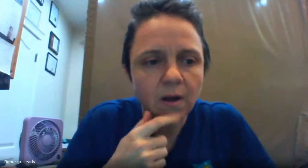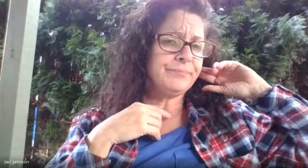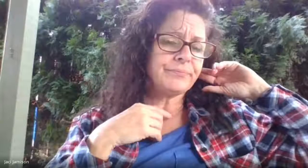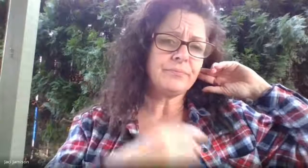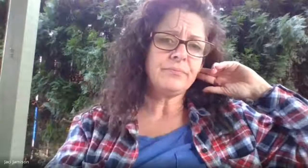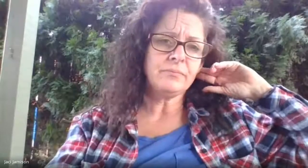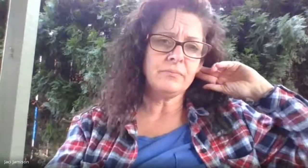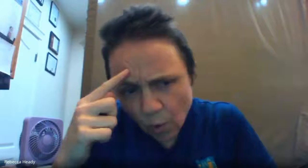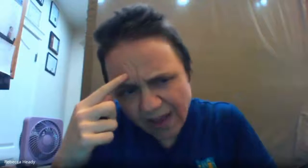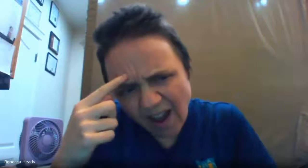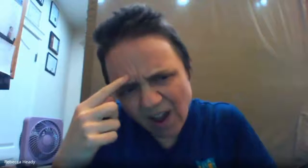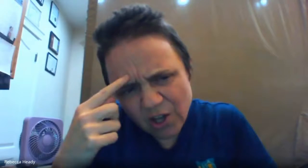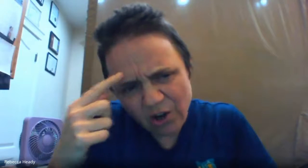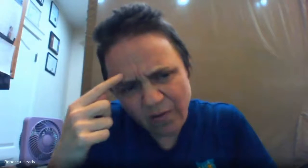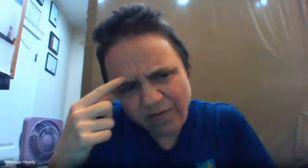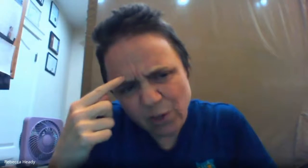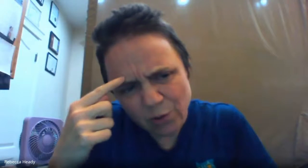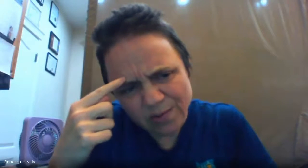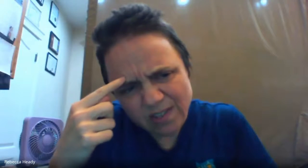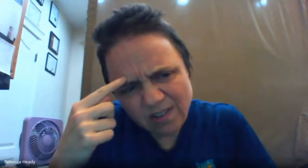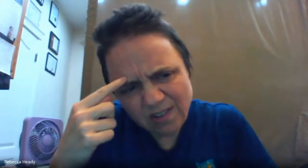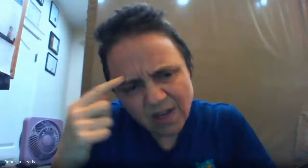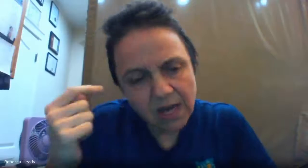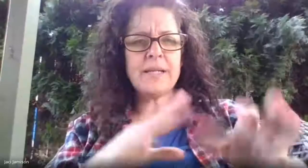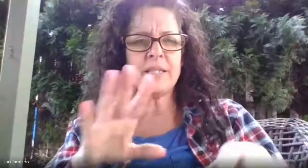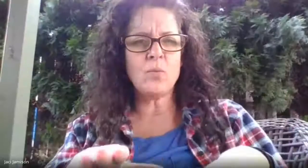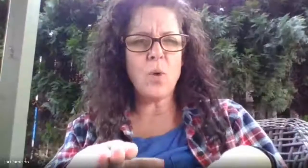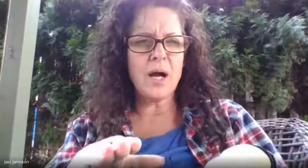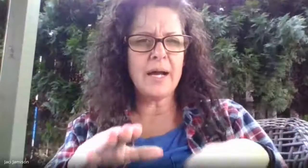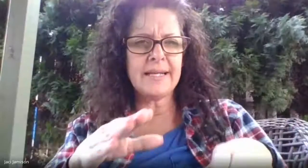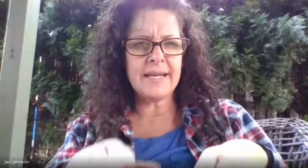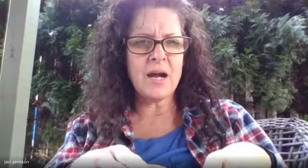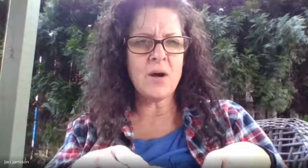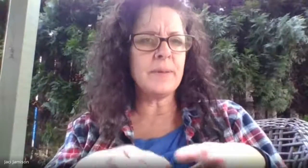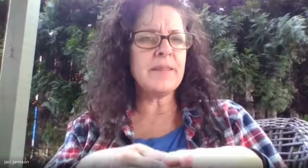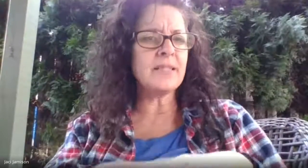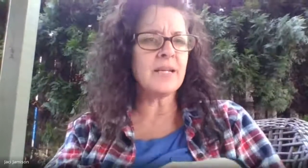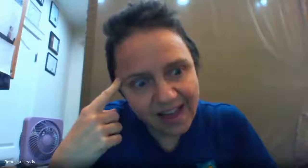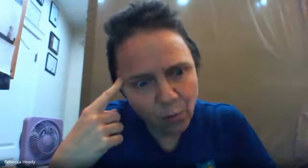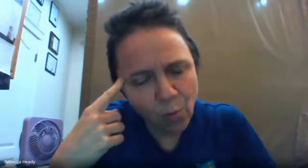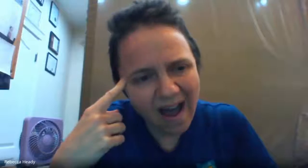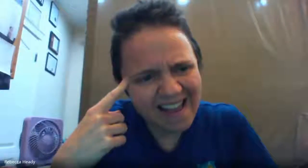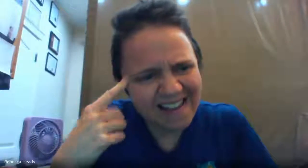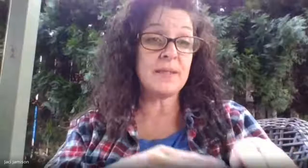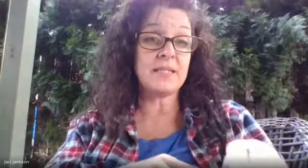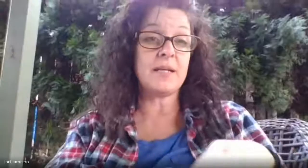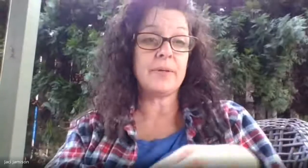This is more like you're confused. Maybe what and why and how. Maybe Yeah, that, like the question why? mixed up. Like